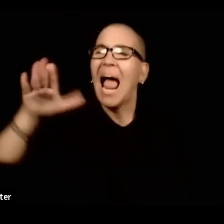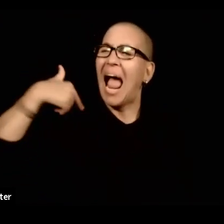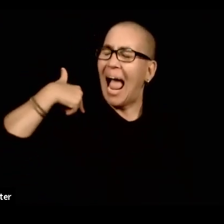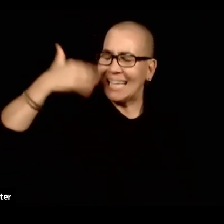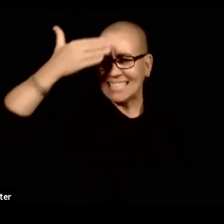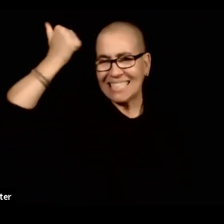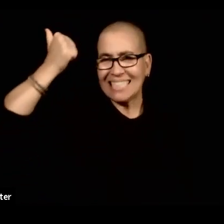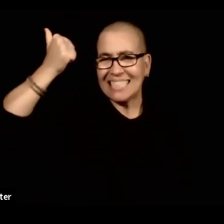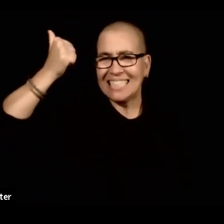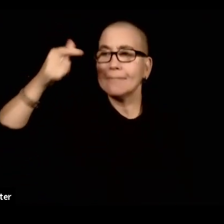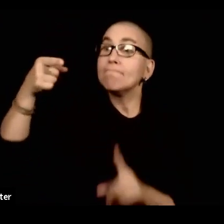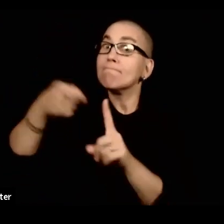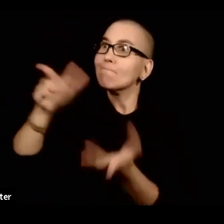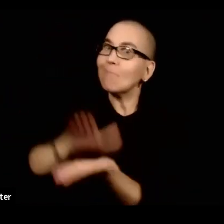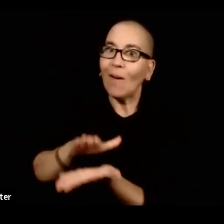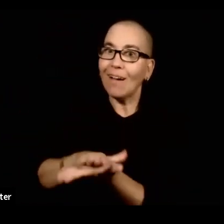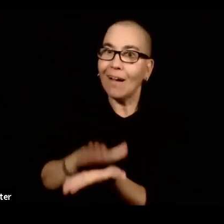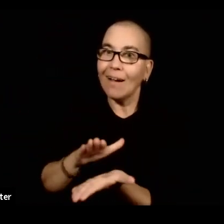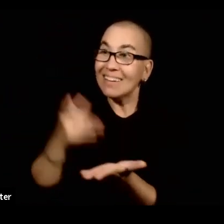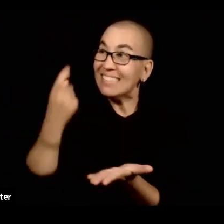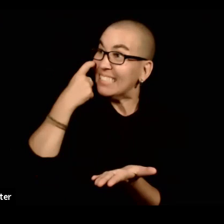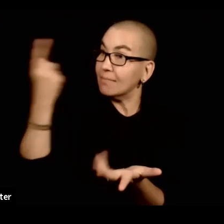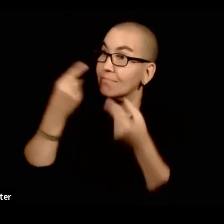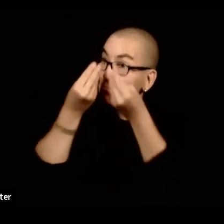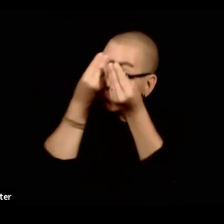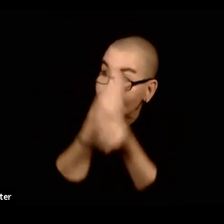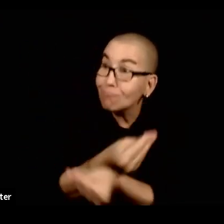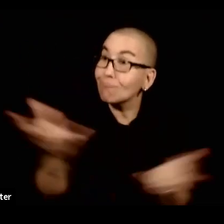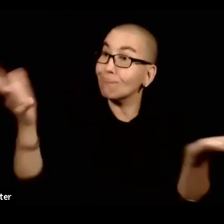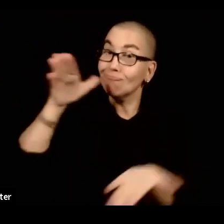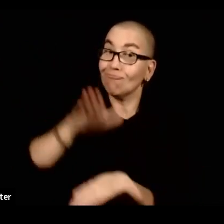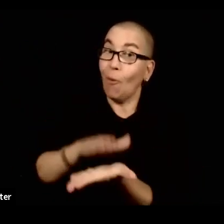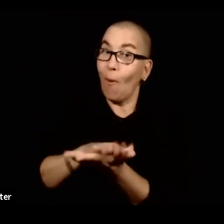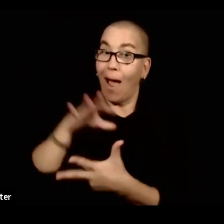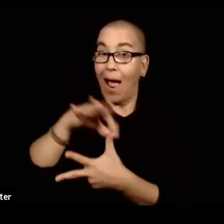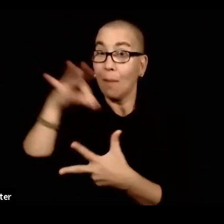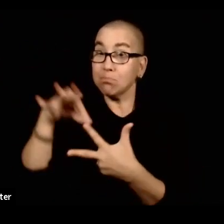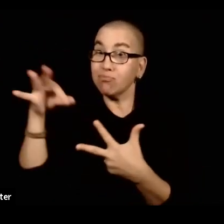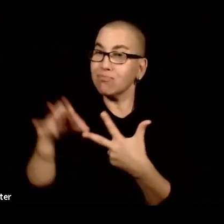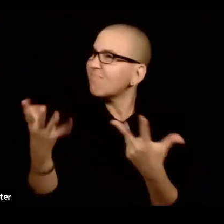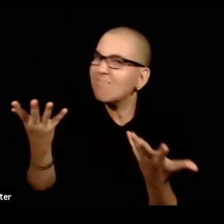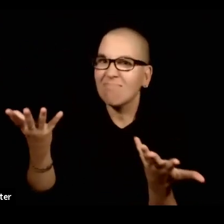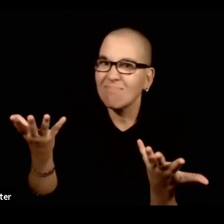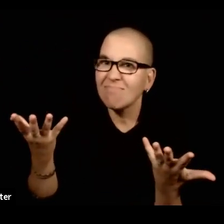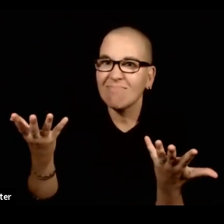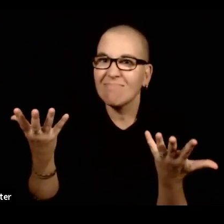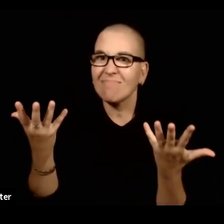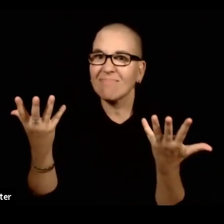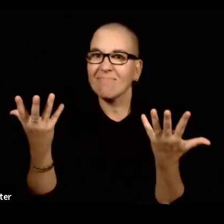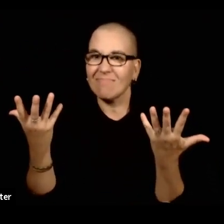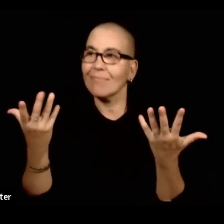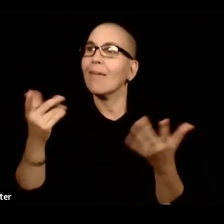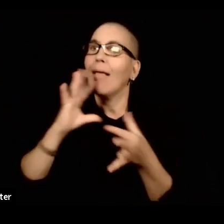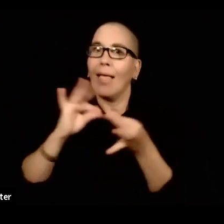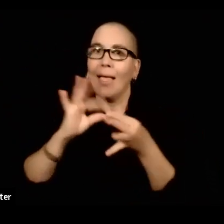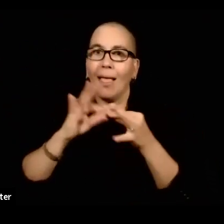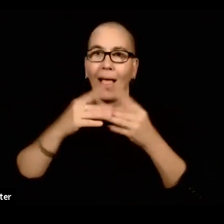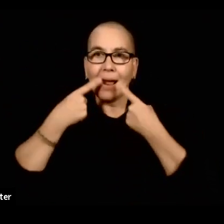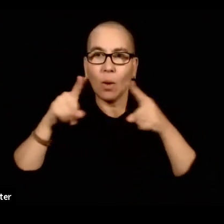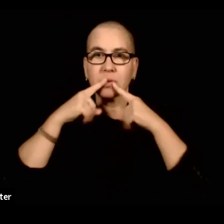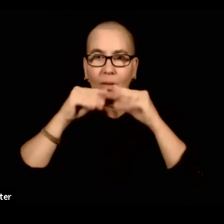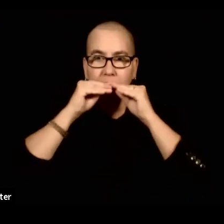or the spreading of virus through the air as a means of transmission. Has there been much consideration of that as a risk